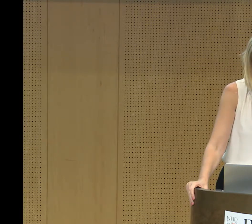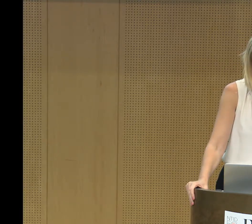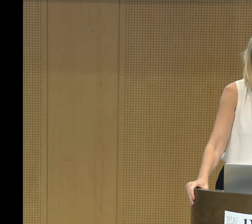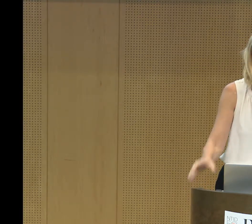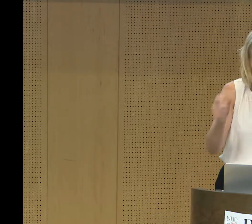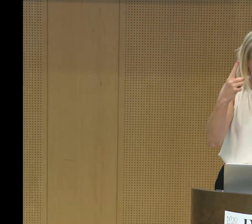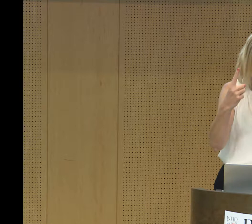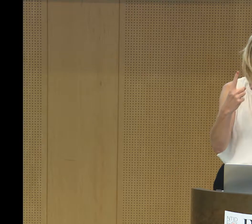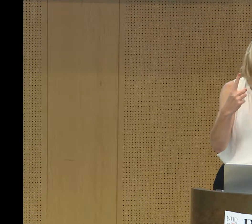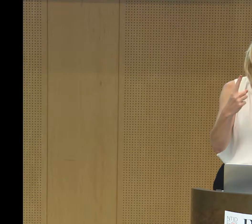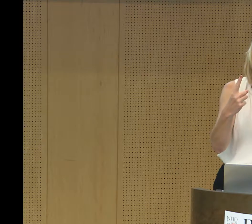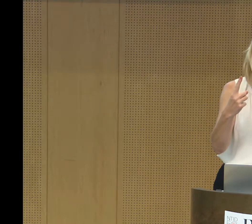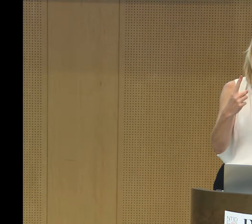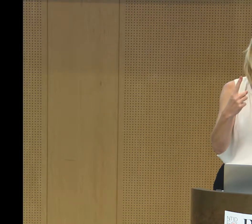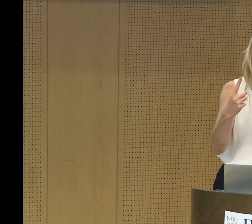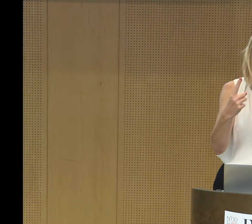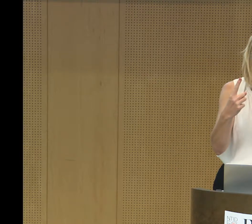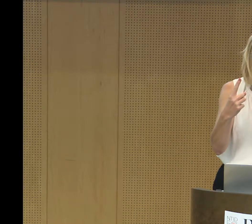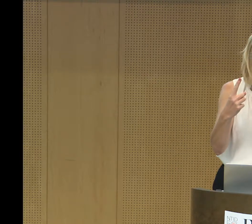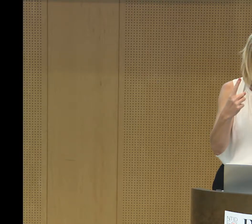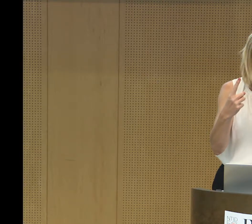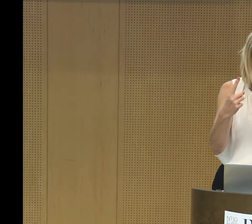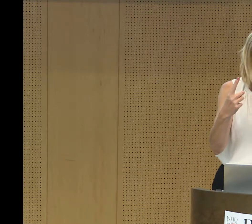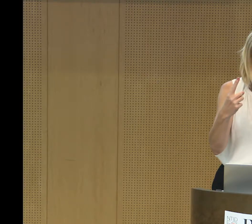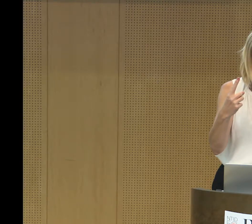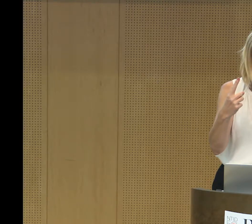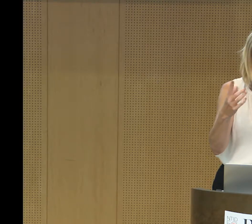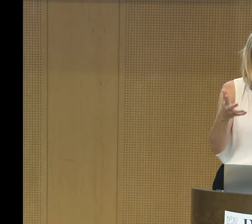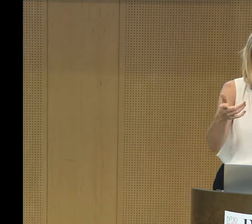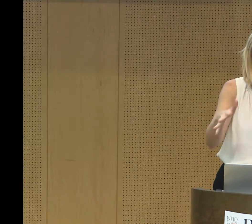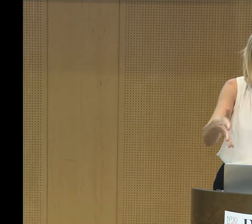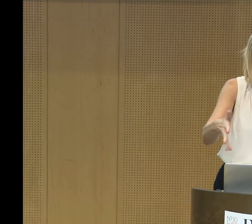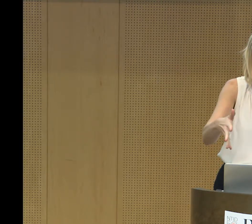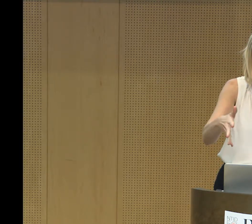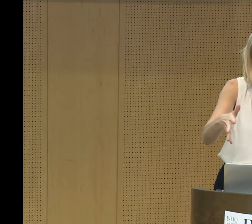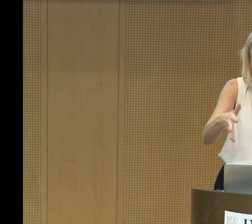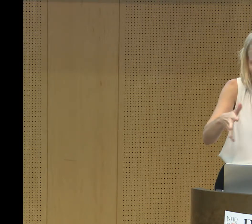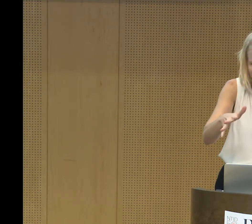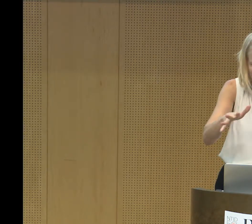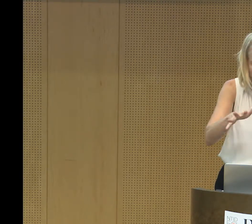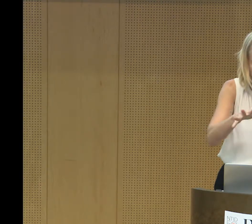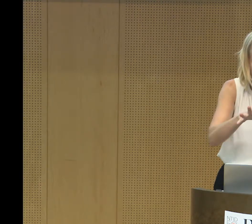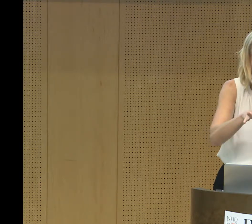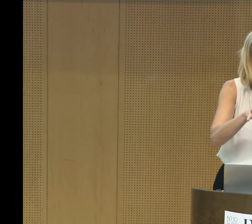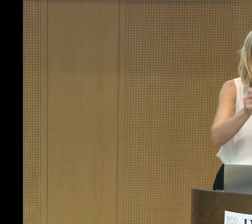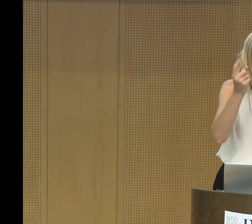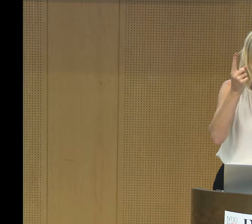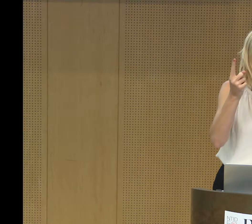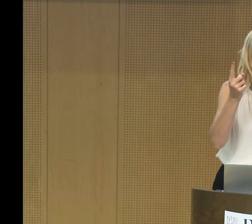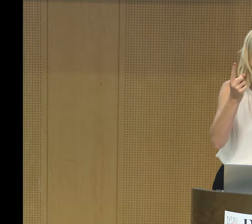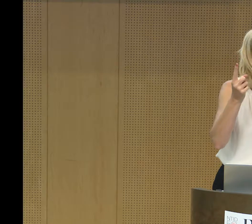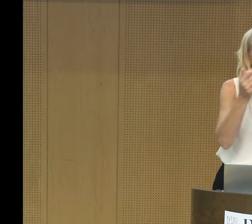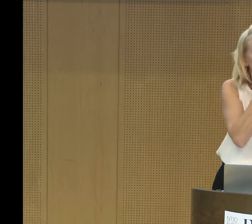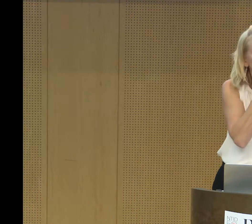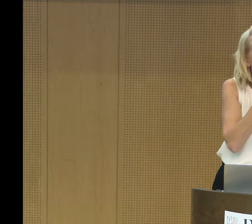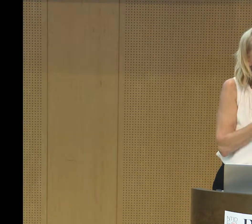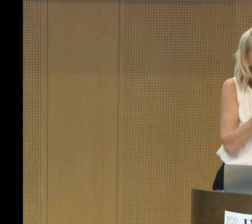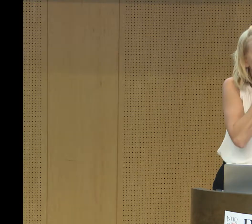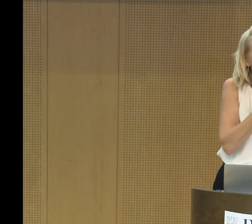Do you understand that? Kind of? You do? What was wrong with it? There's something wrong